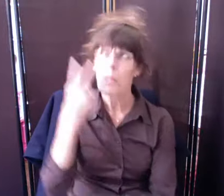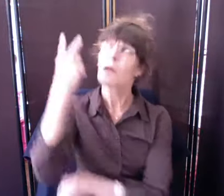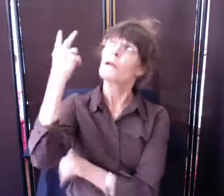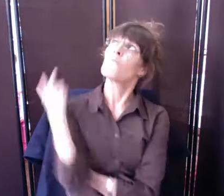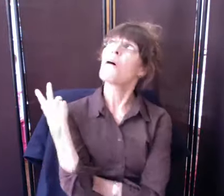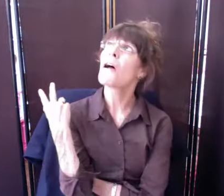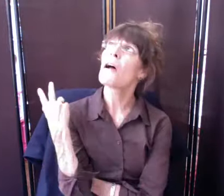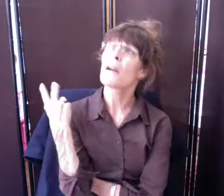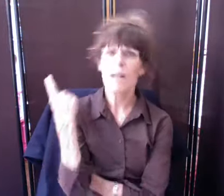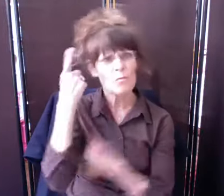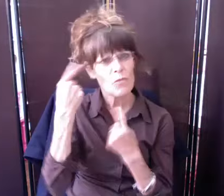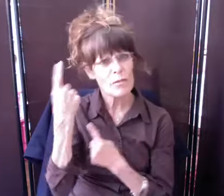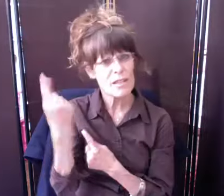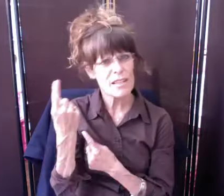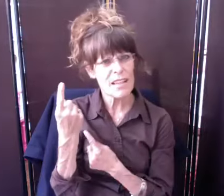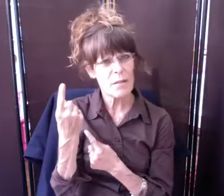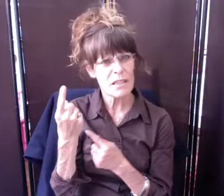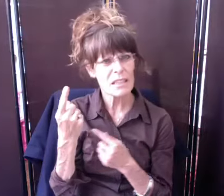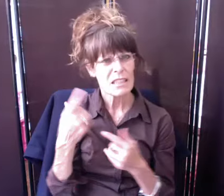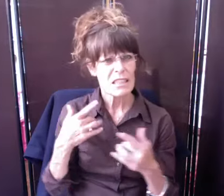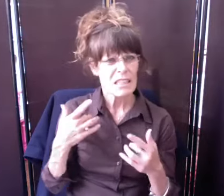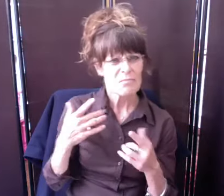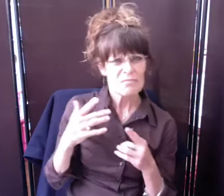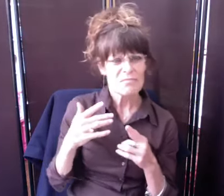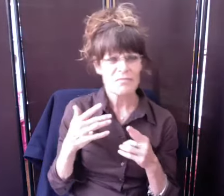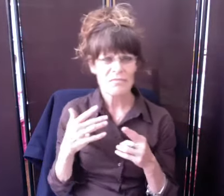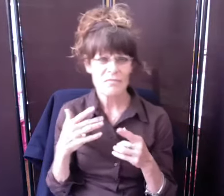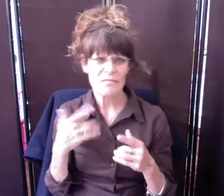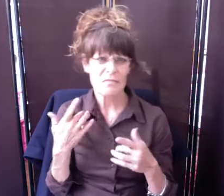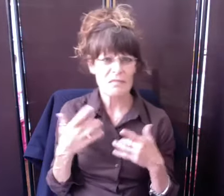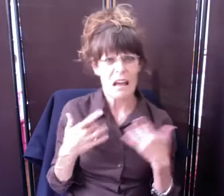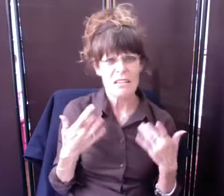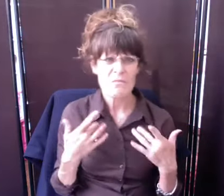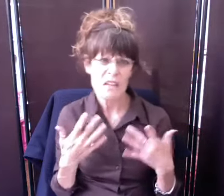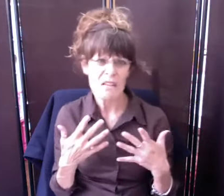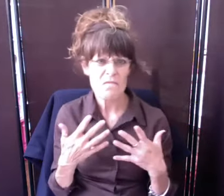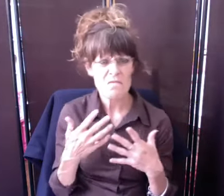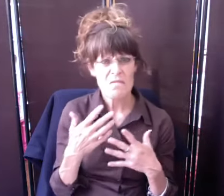wondering, did someone touch me funny? And I'm like, no. And I just don't know what's wrong with me. And